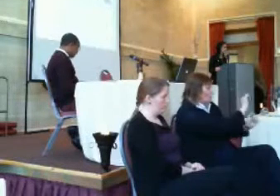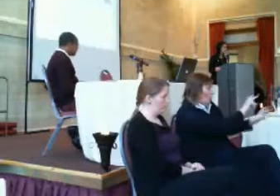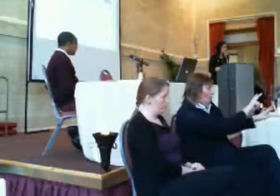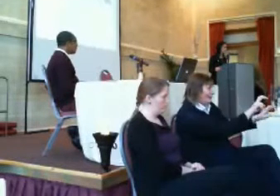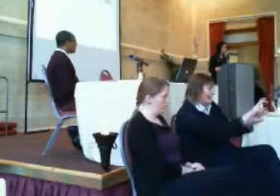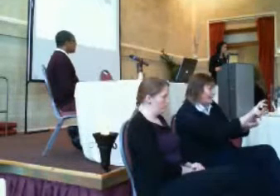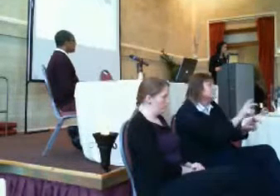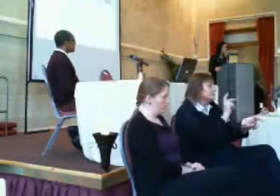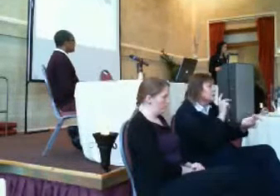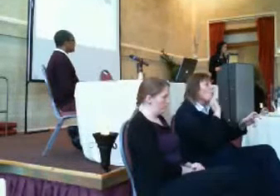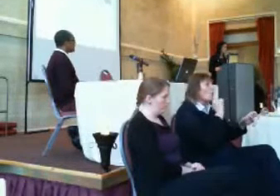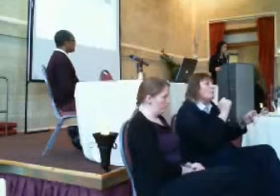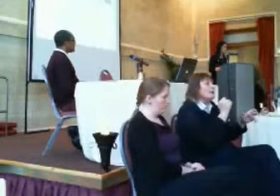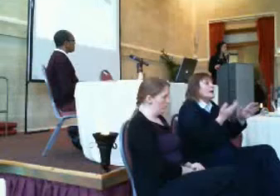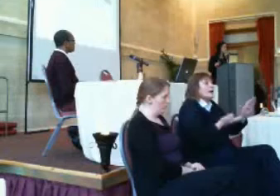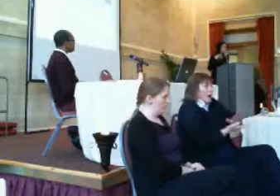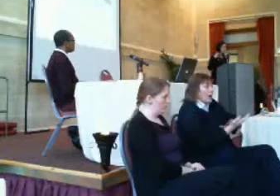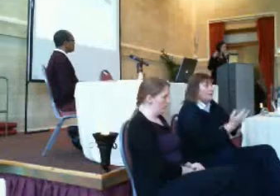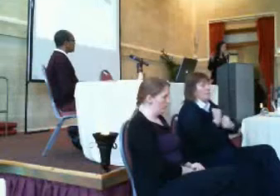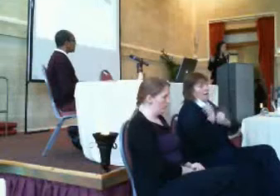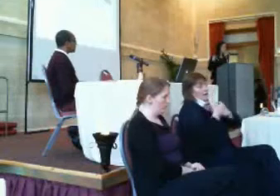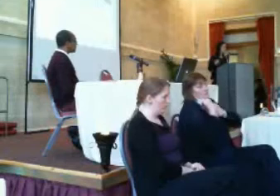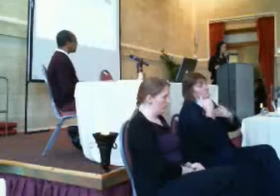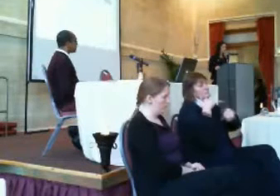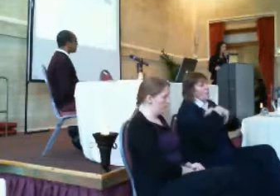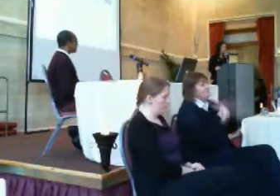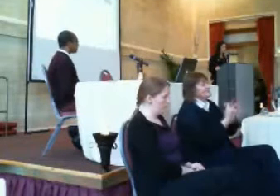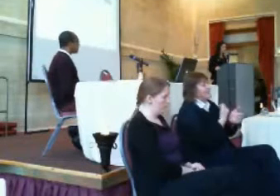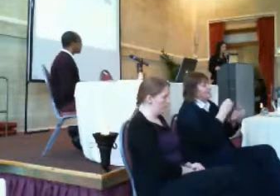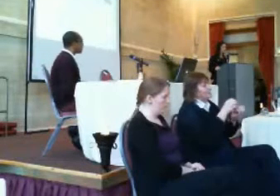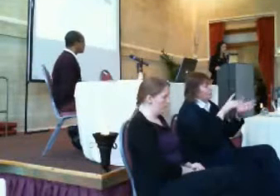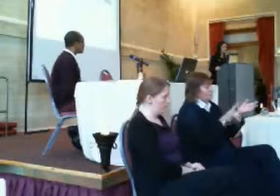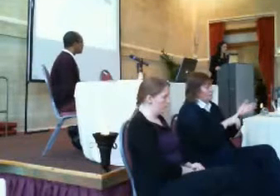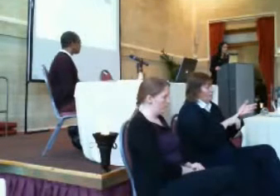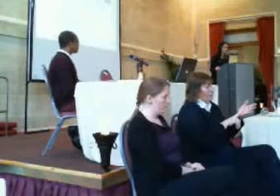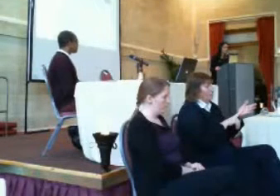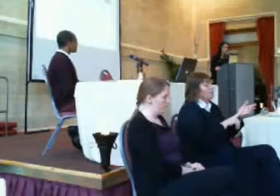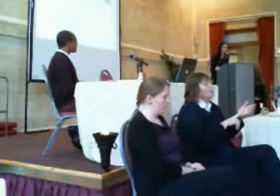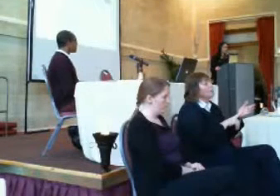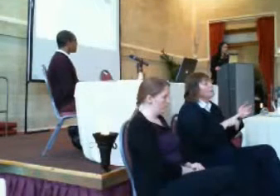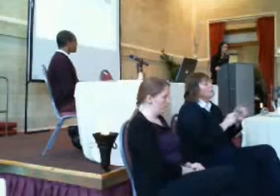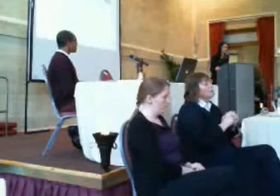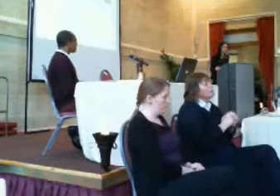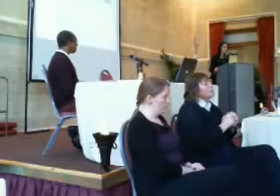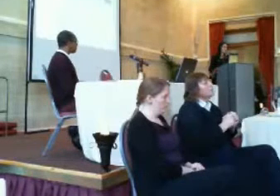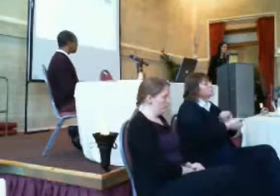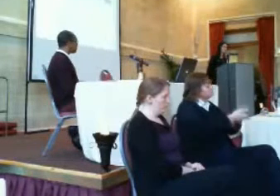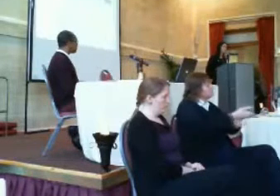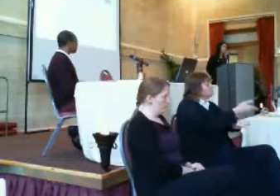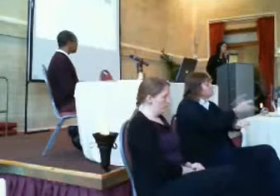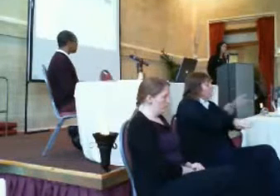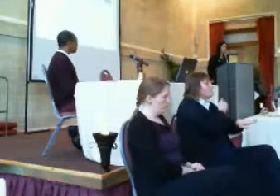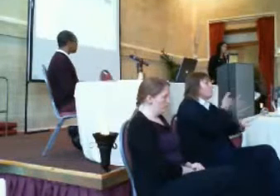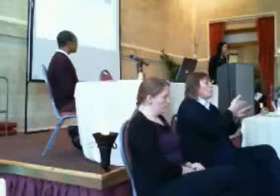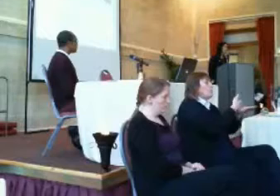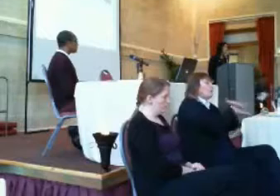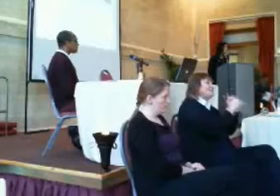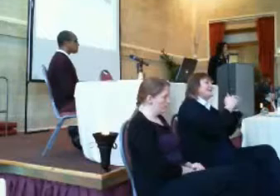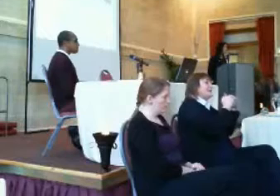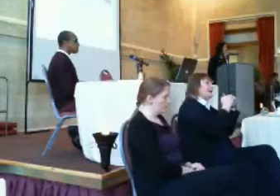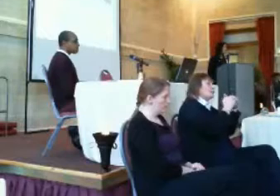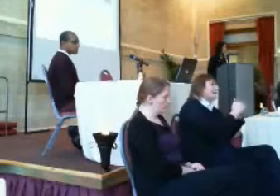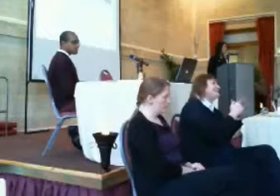very relevant for Safer Bristol. But most of the time I've worked in the council has been in inequalities and community